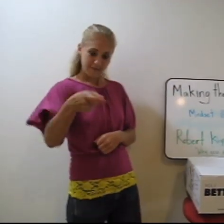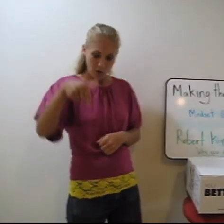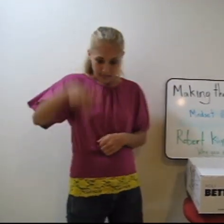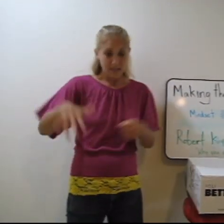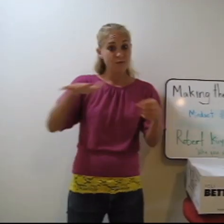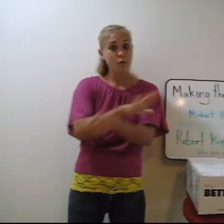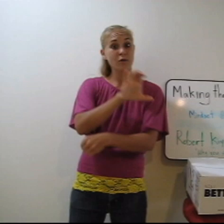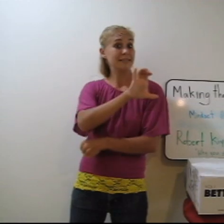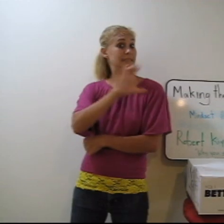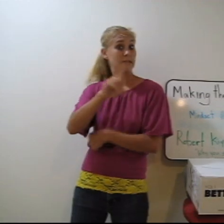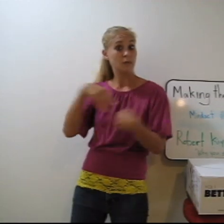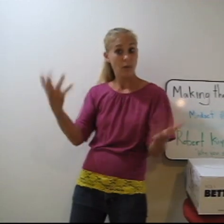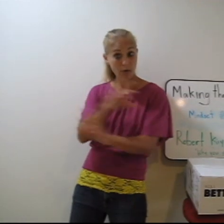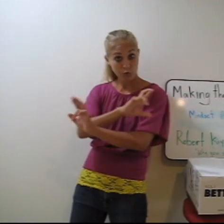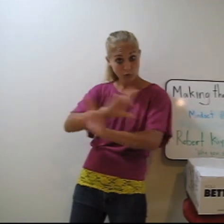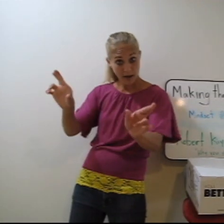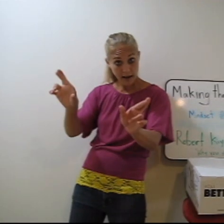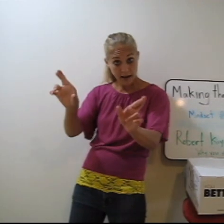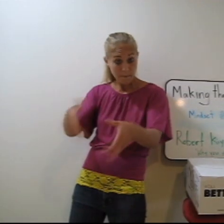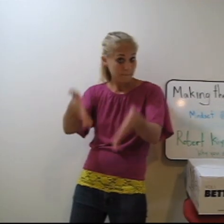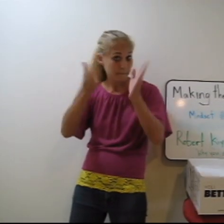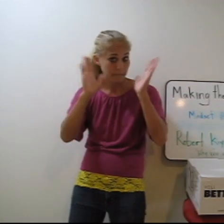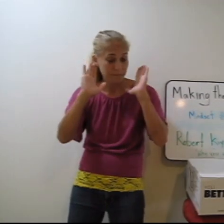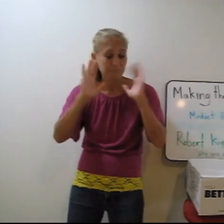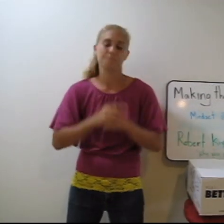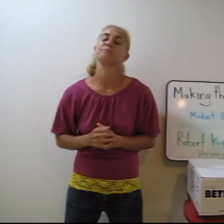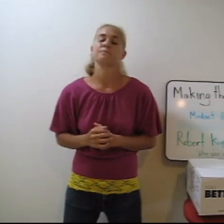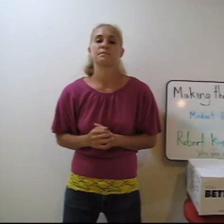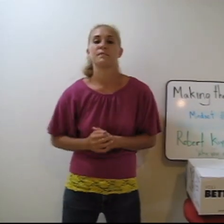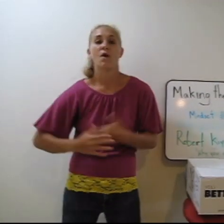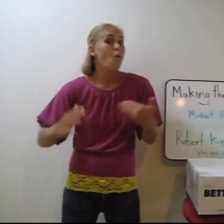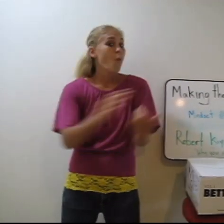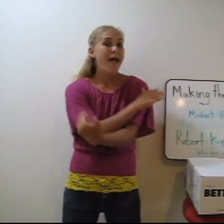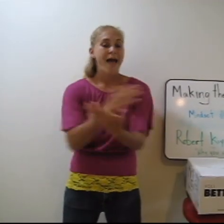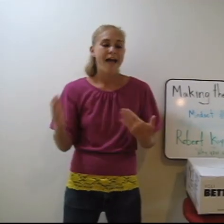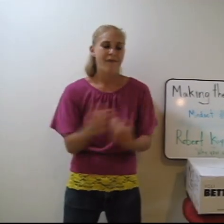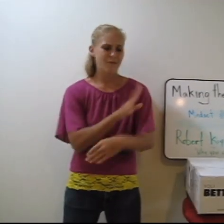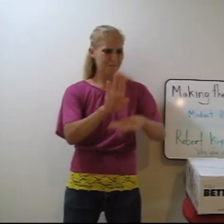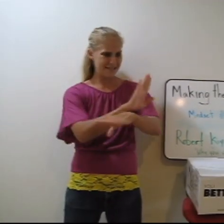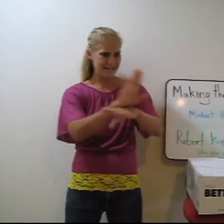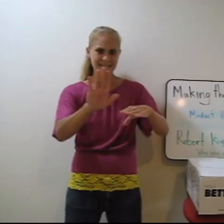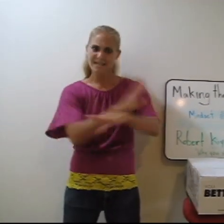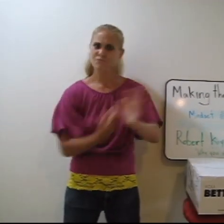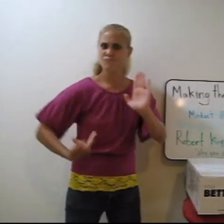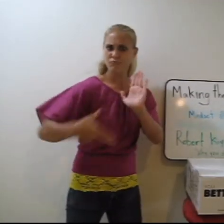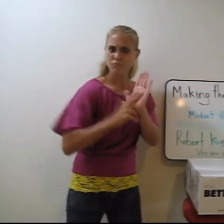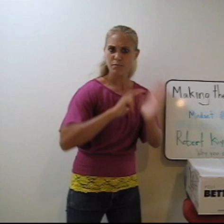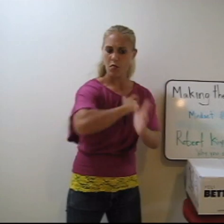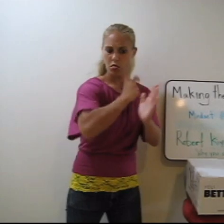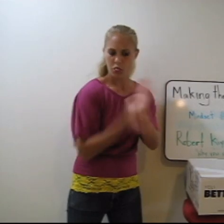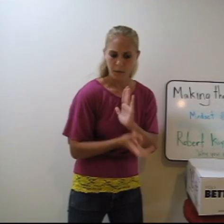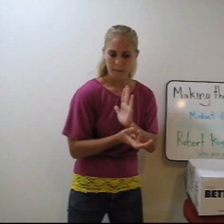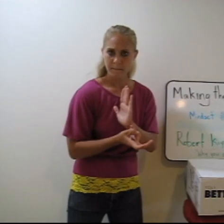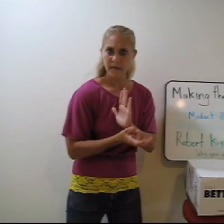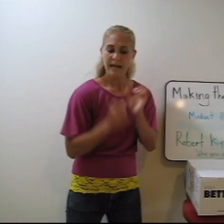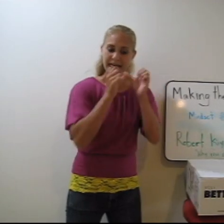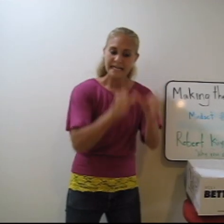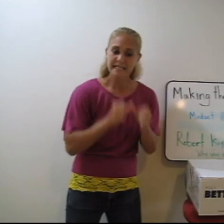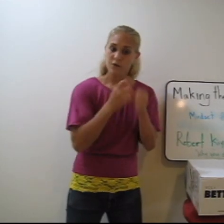audio. Are you ready? Here comes. Whatever business you signed up for, be here a year from now. Did you